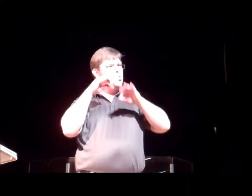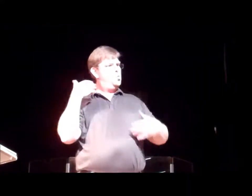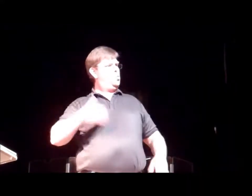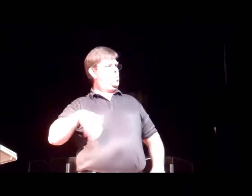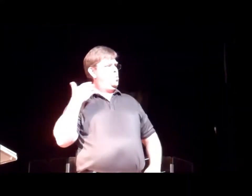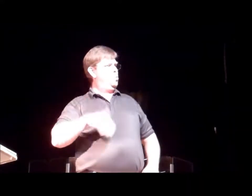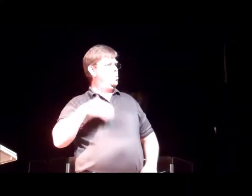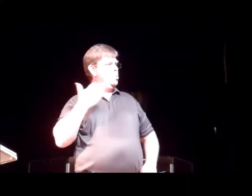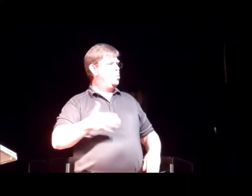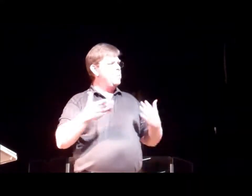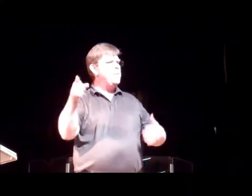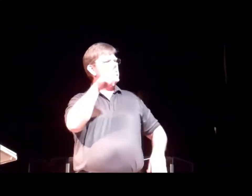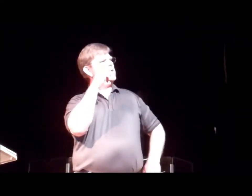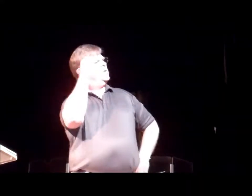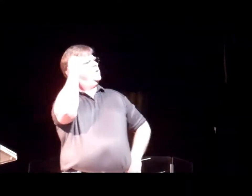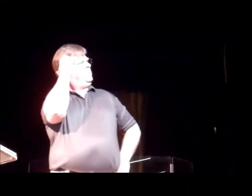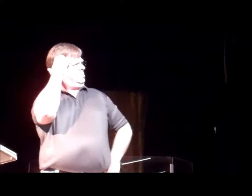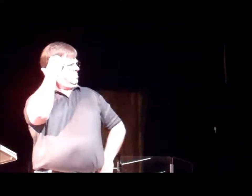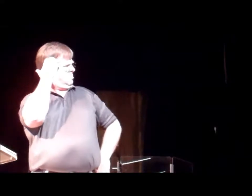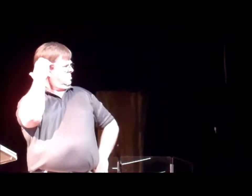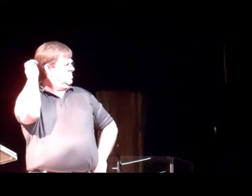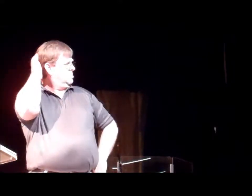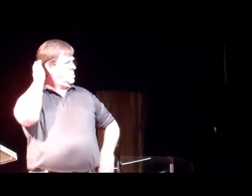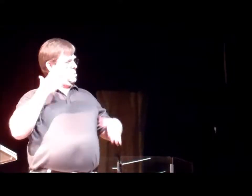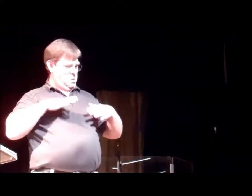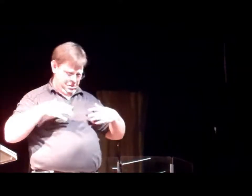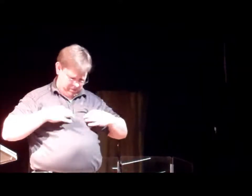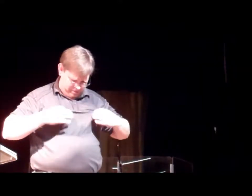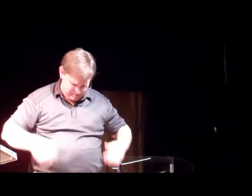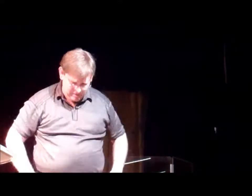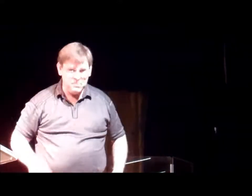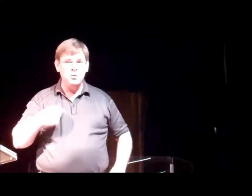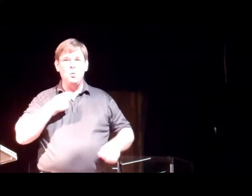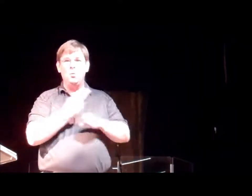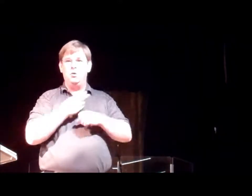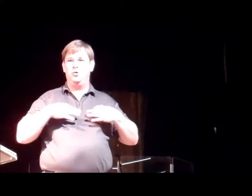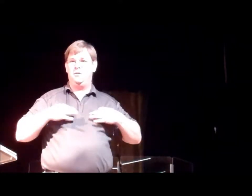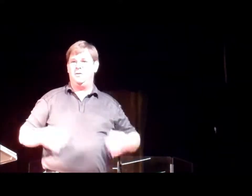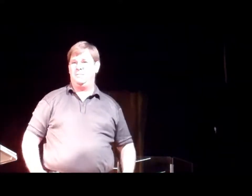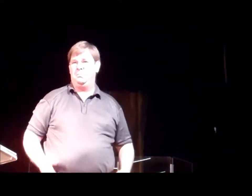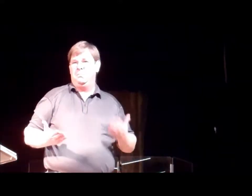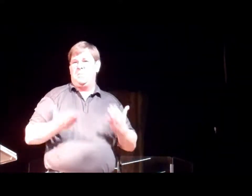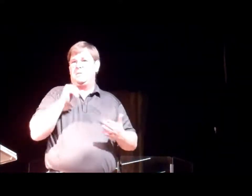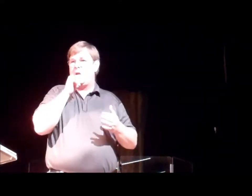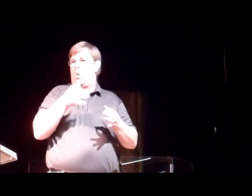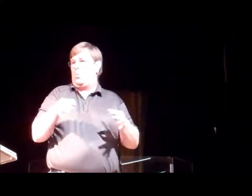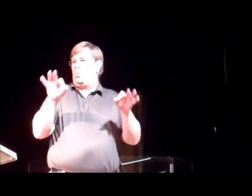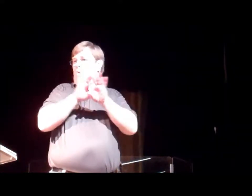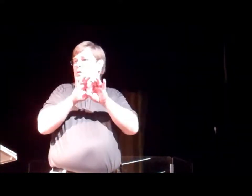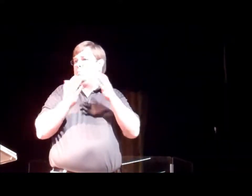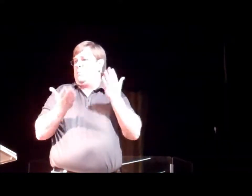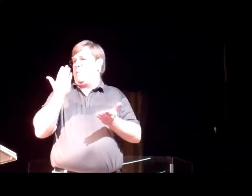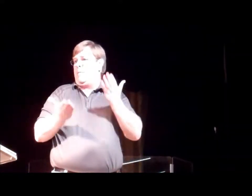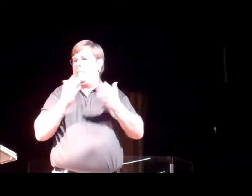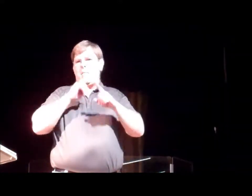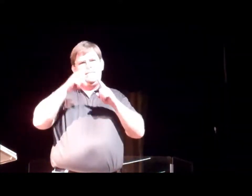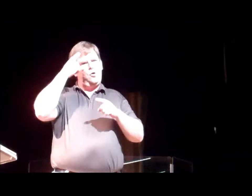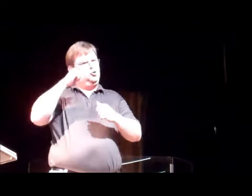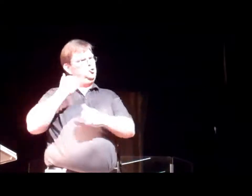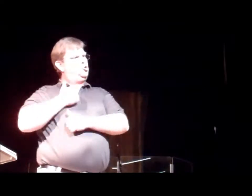So you can imagine that for these soldiers, they must have thought his clothes were valuable. I mean, look at what I'm wearing today. I've got this t-shirt and slacks. They might not be